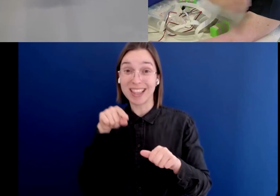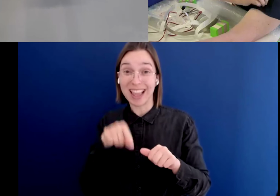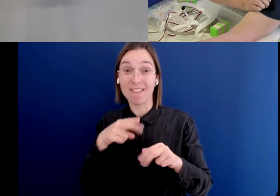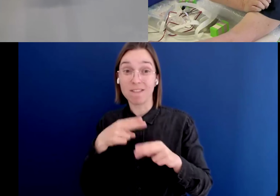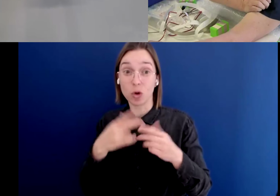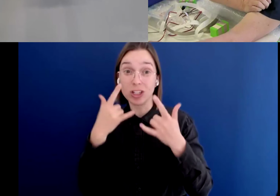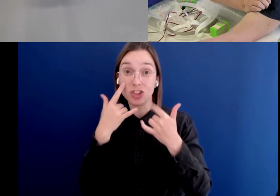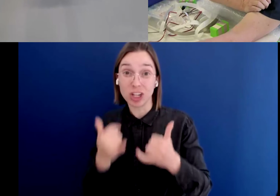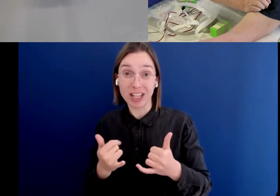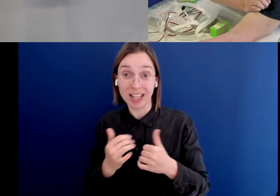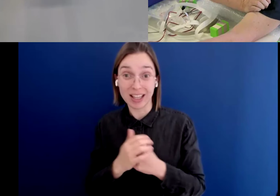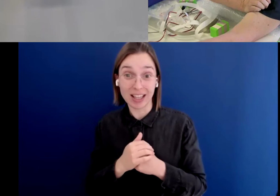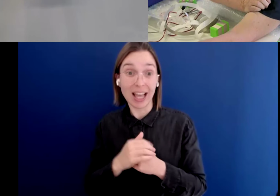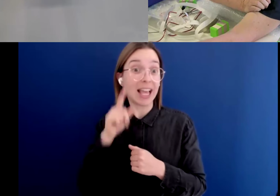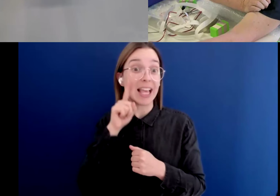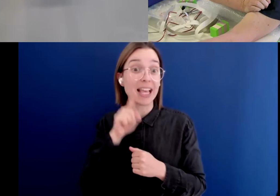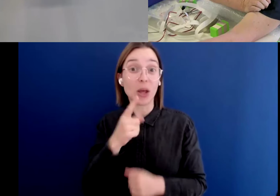ring on it